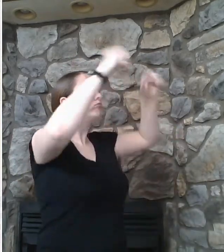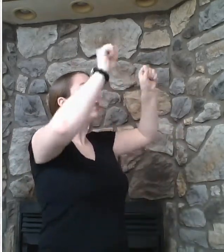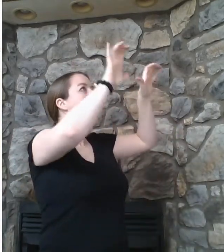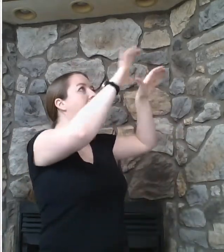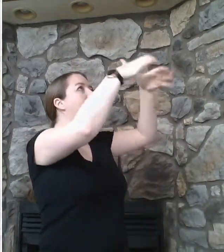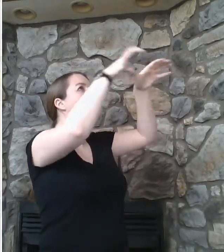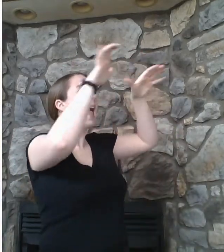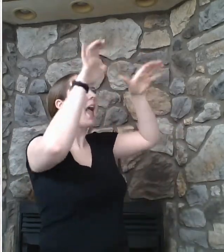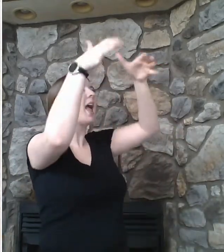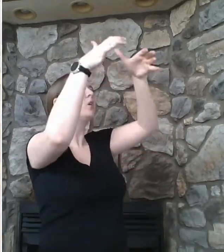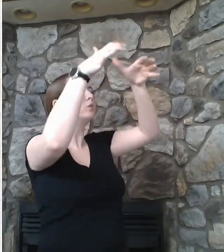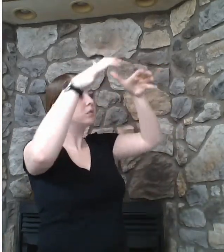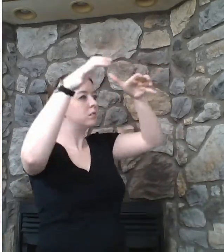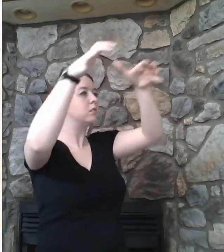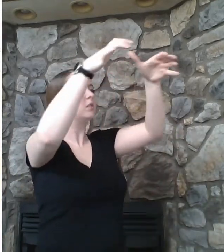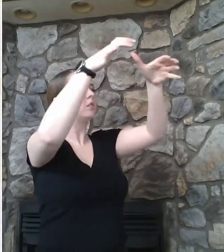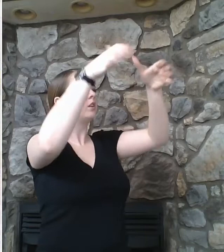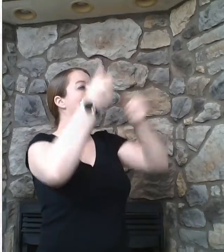other storms.